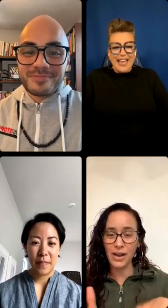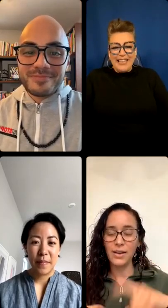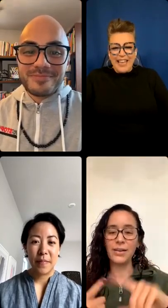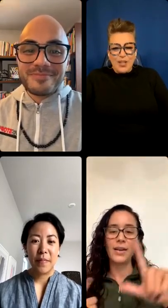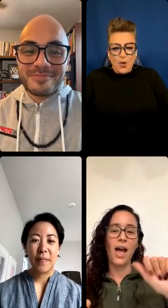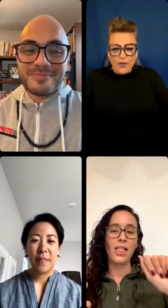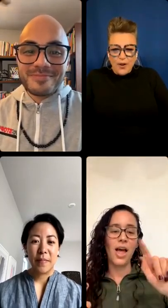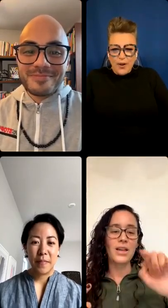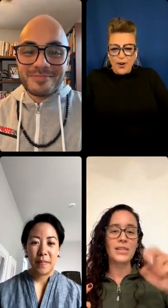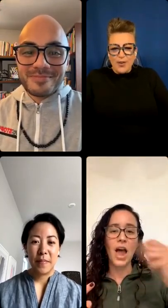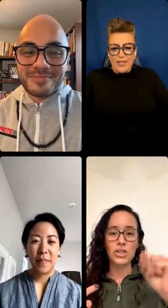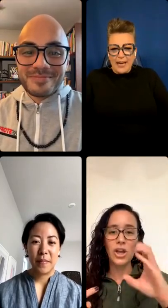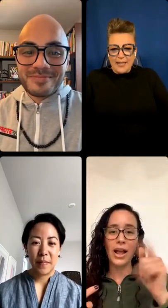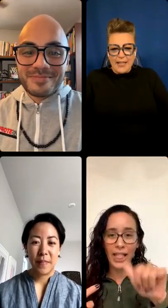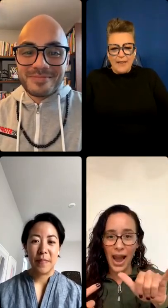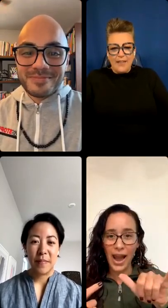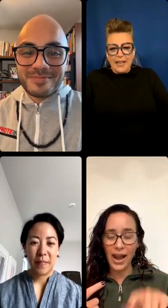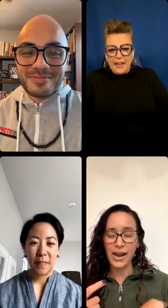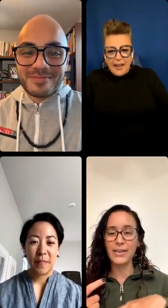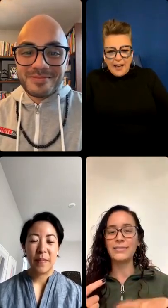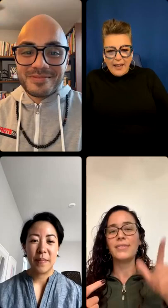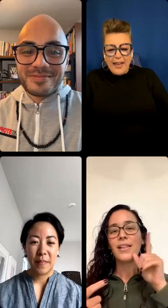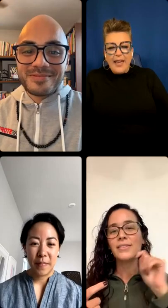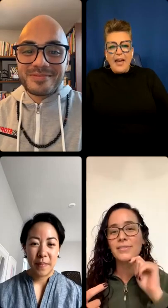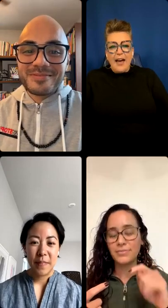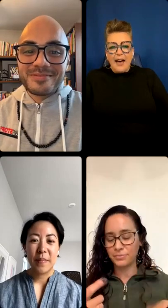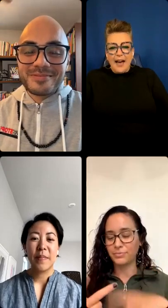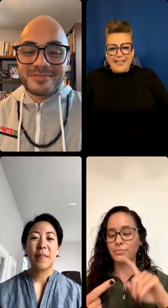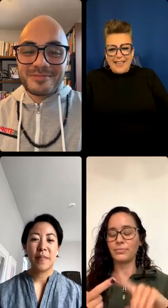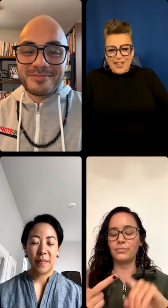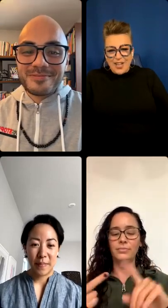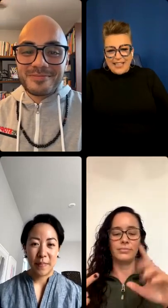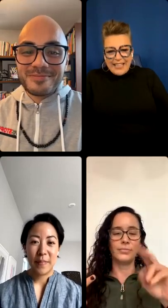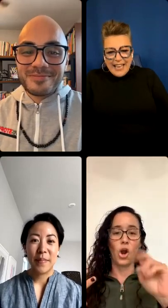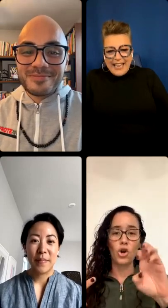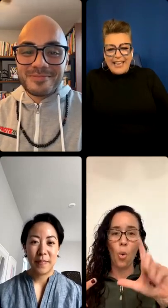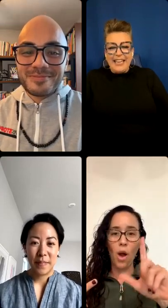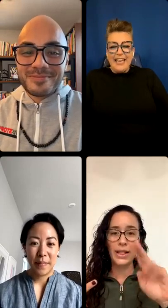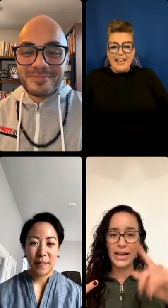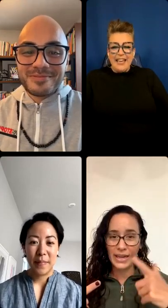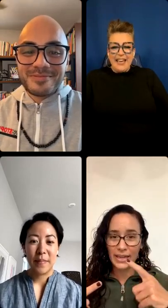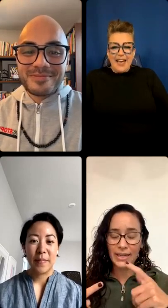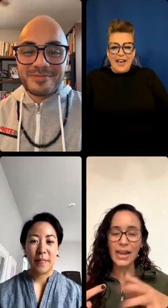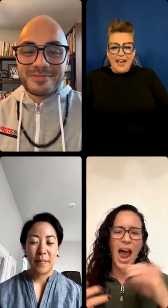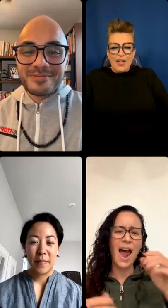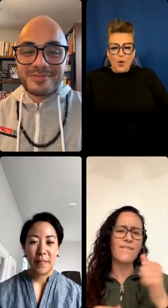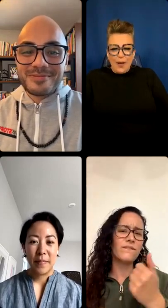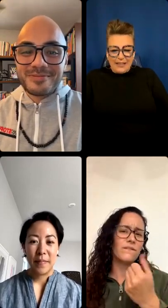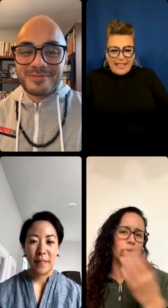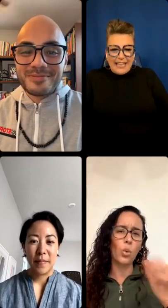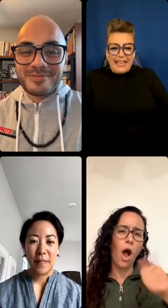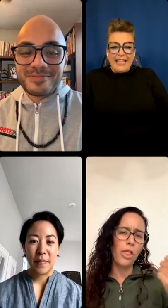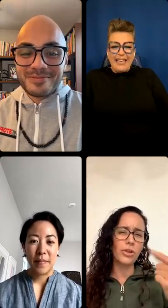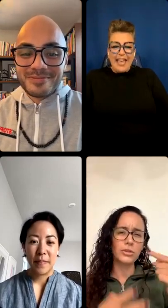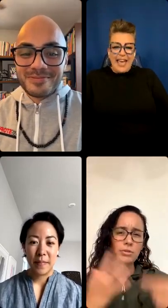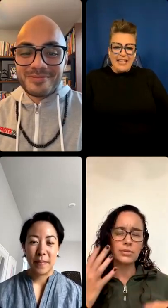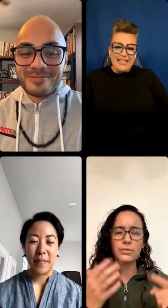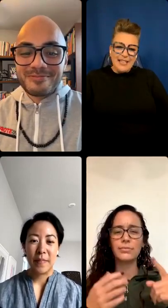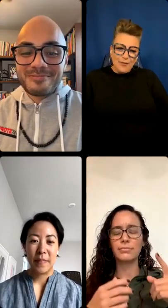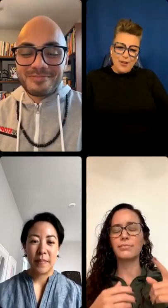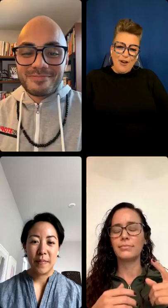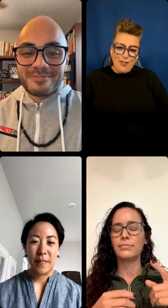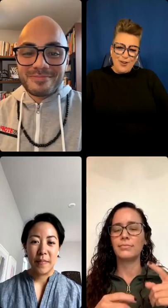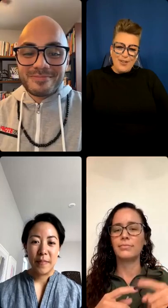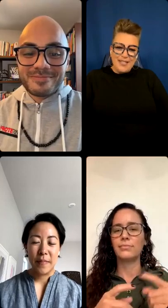color like Topher Gonzalez Avila, Alsasha Clay, Noel King,